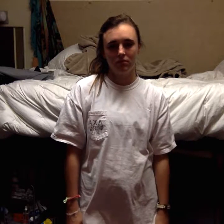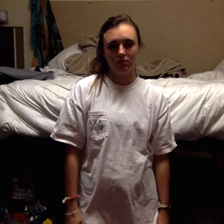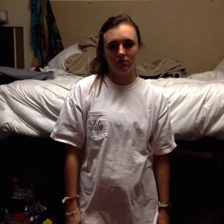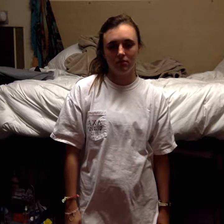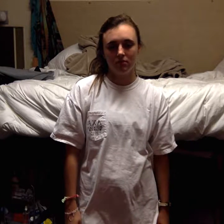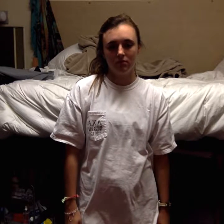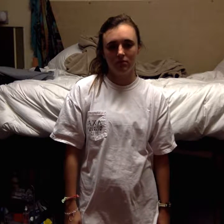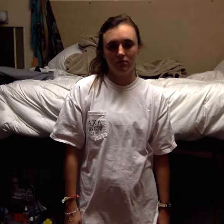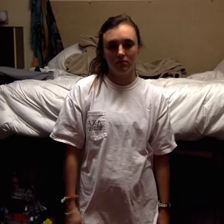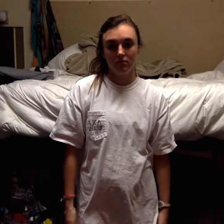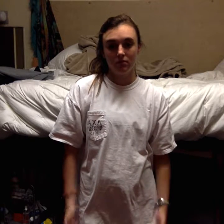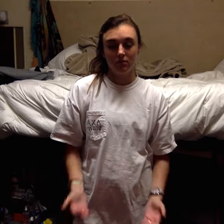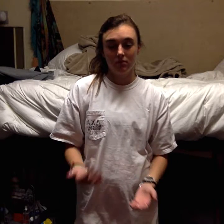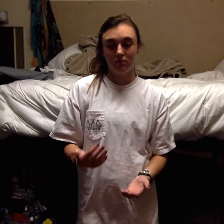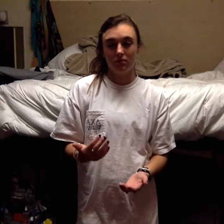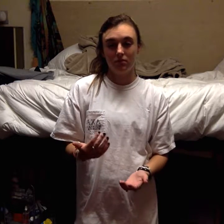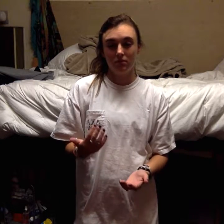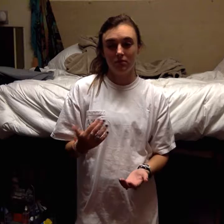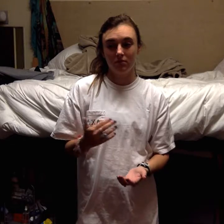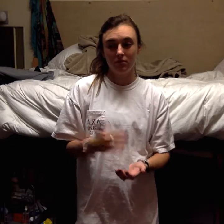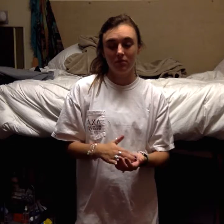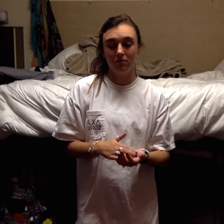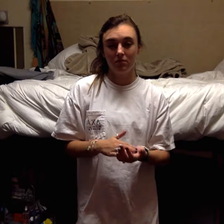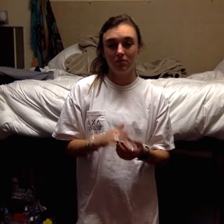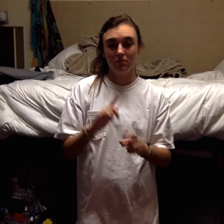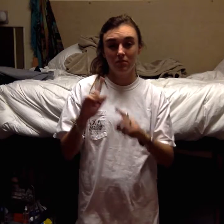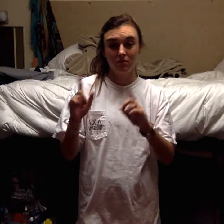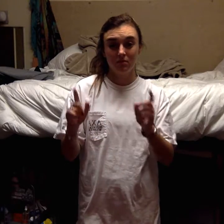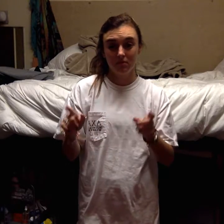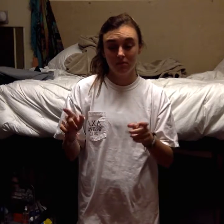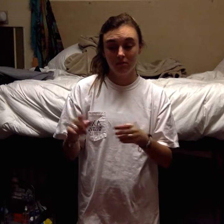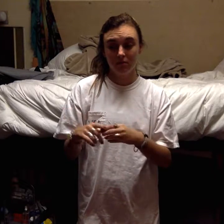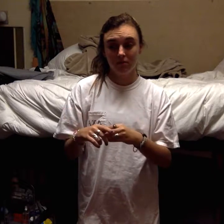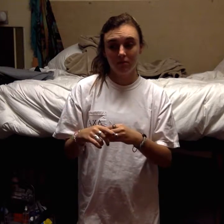Again, that question, Mrs. Lugano said you do not have to draw them 4 inches.